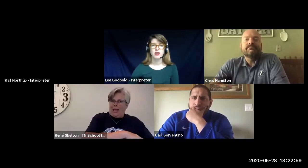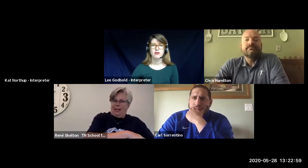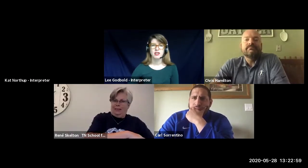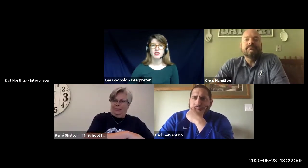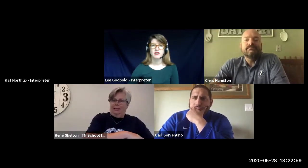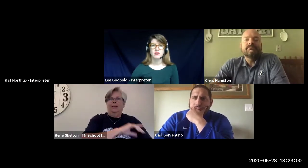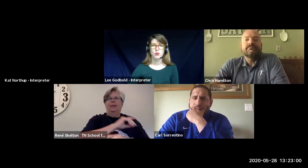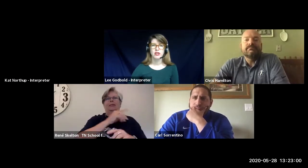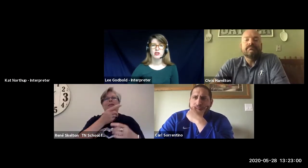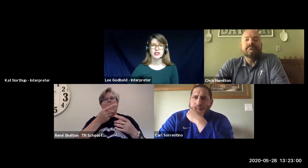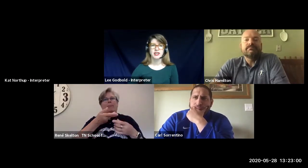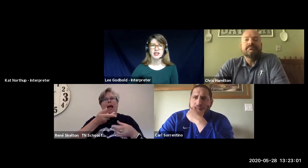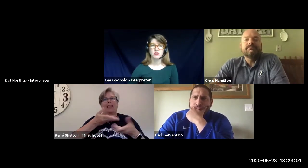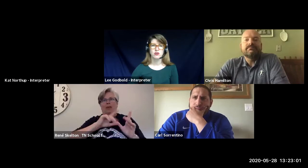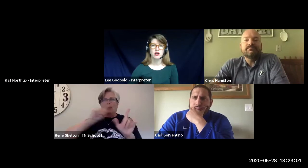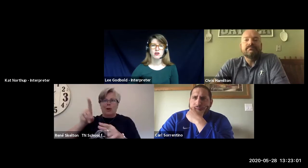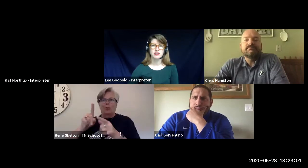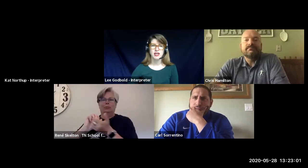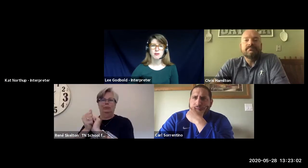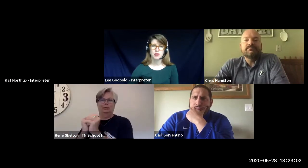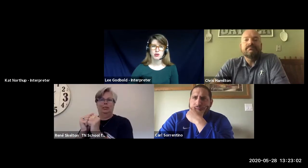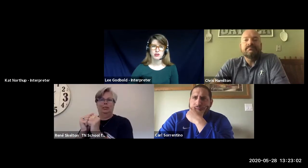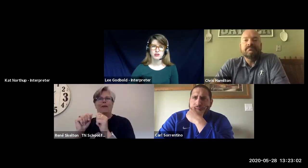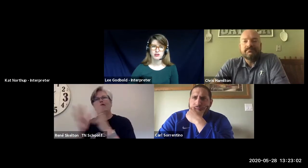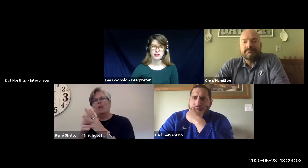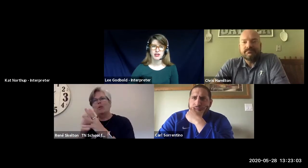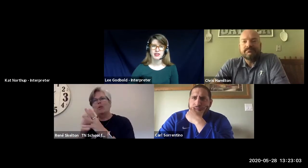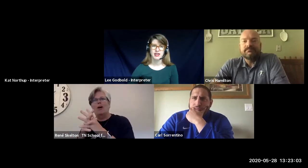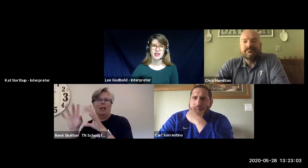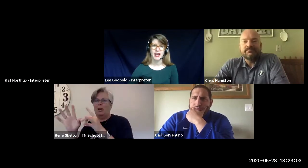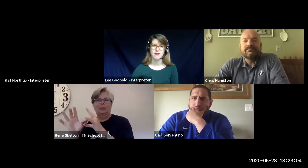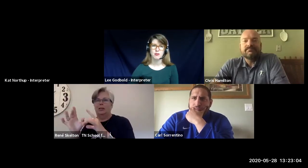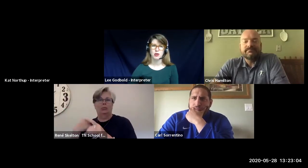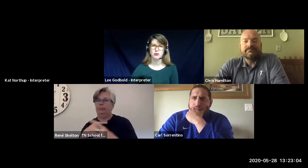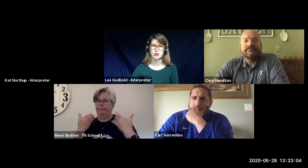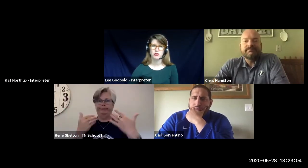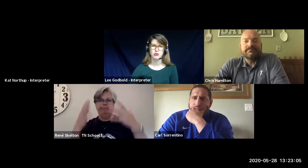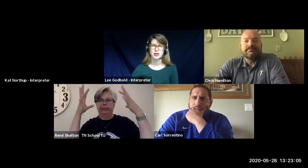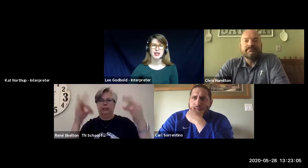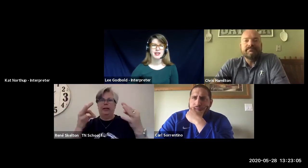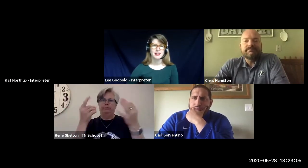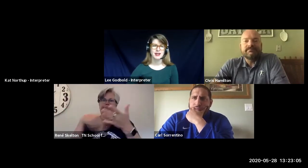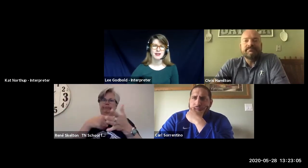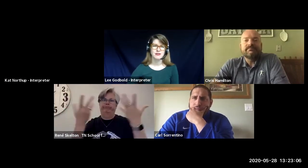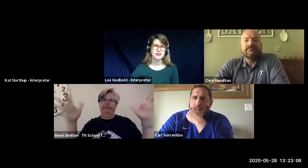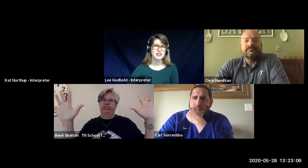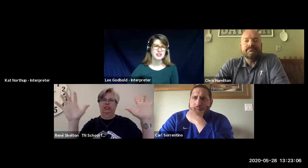felt that we couldn't cancel the all-day part and then have them go to season